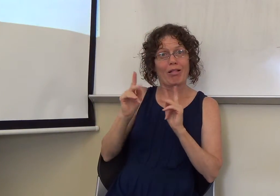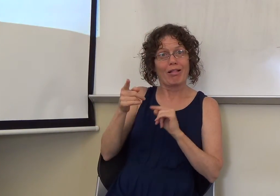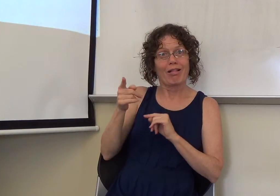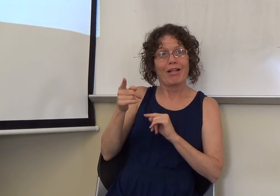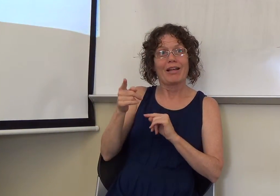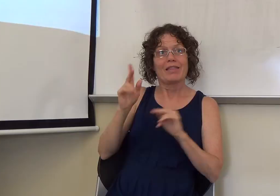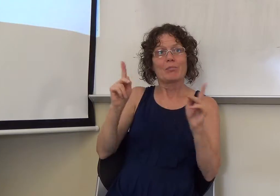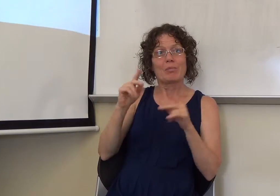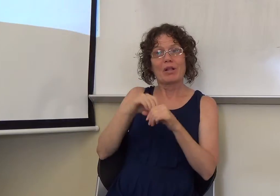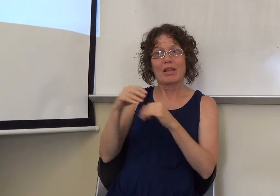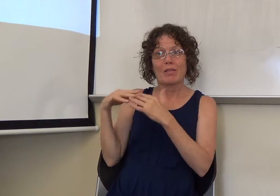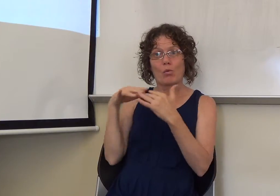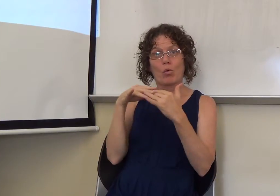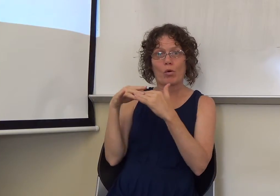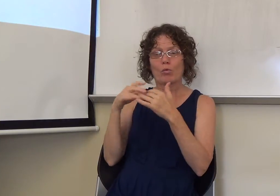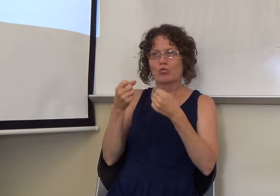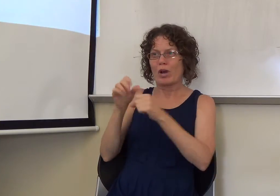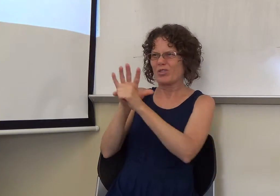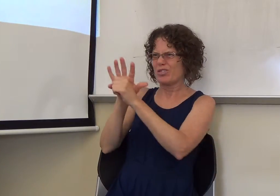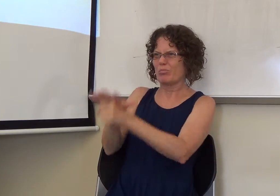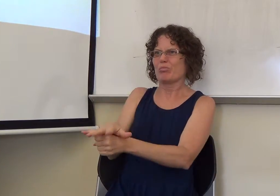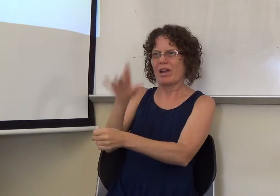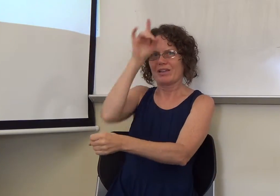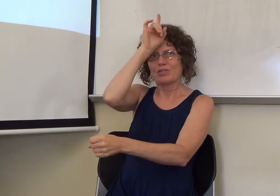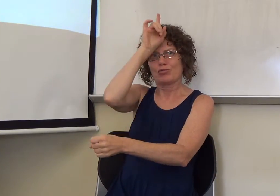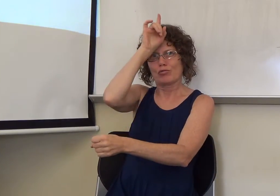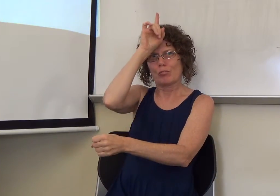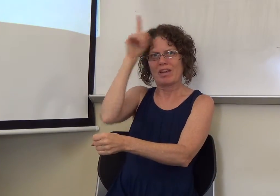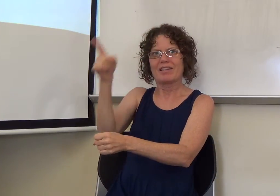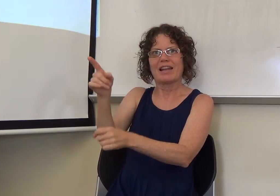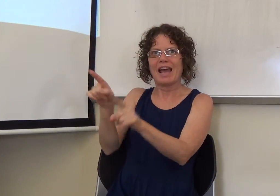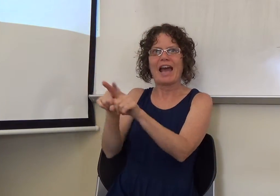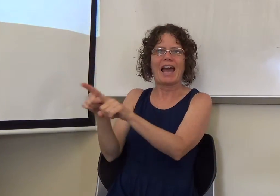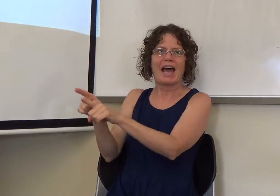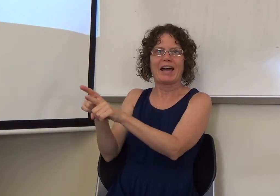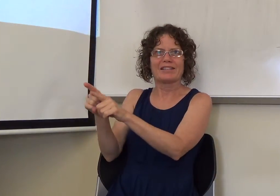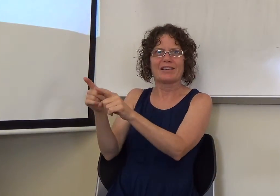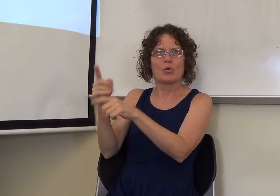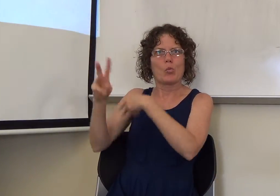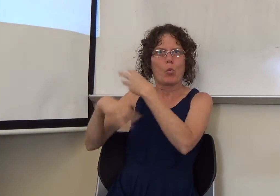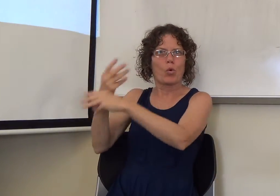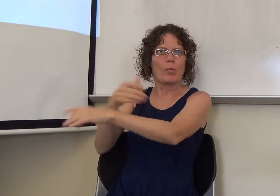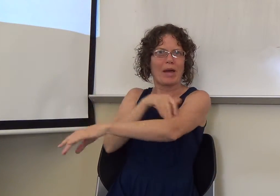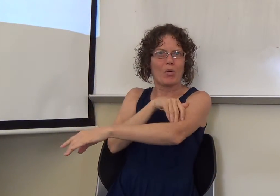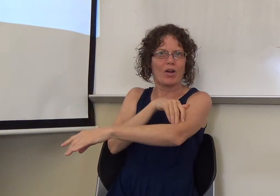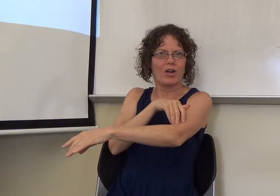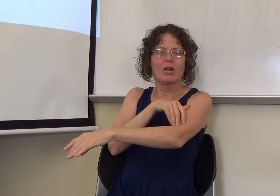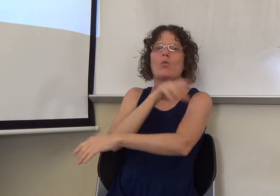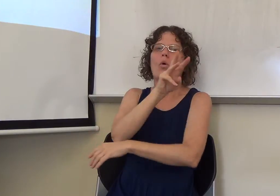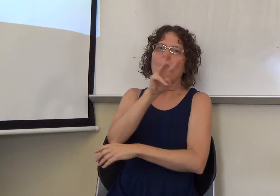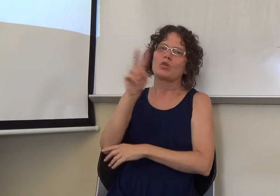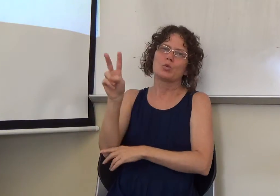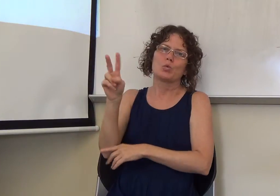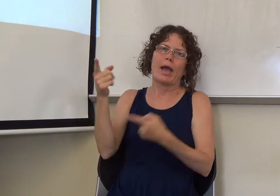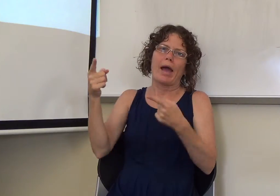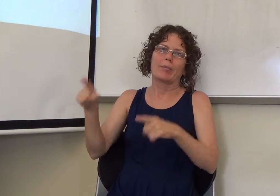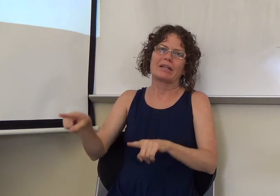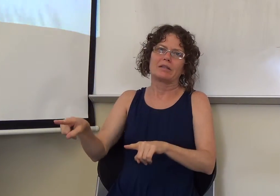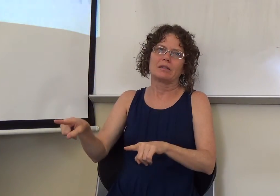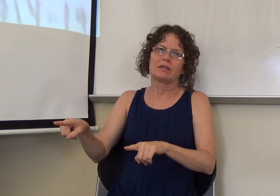to suppress the Germans as a power. And then what happened? World War II. Okay, yeah, so it didn't exactly